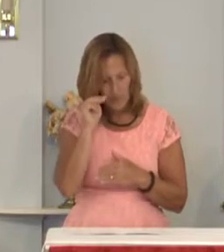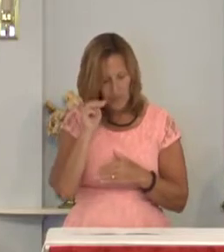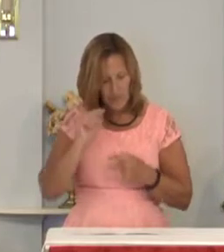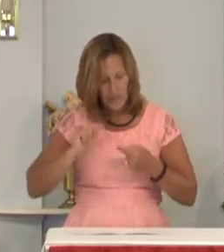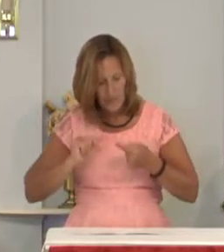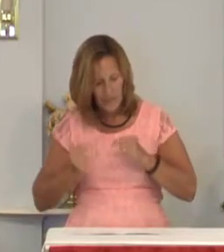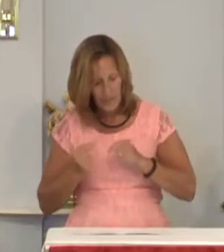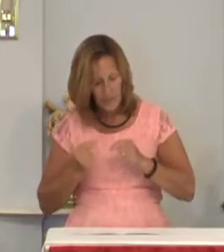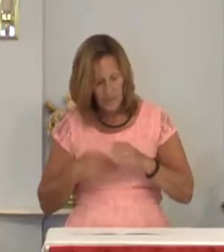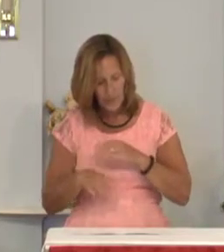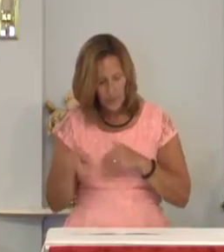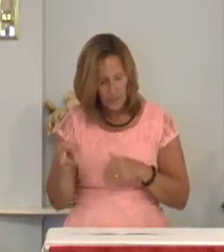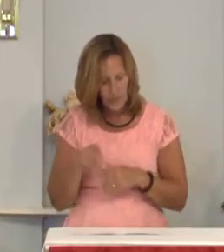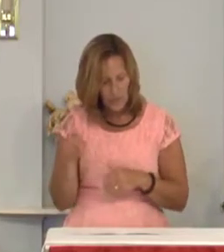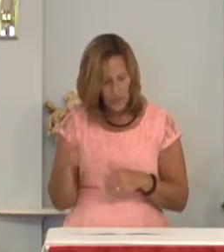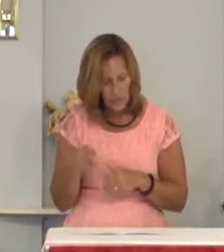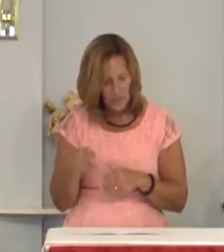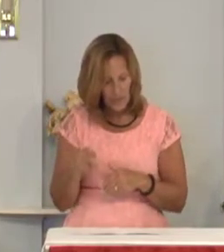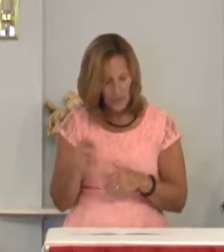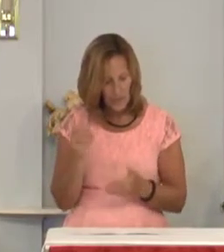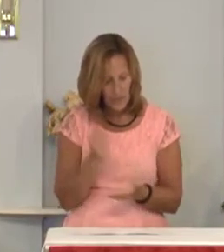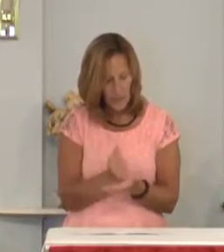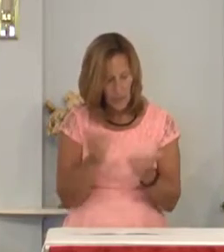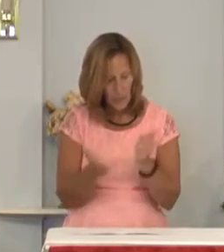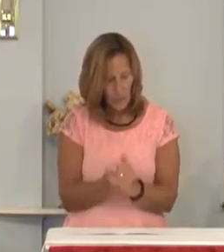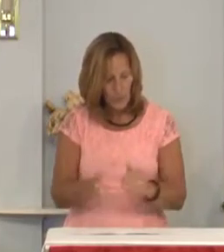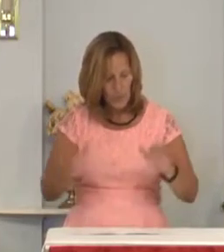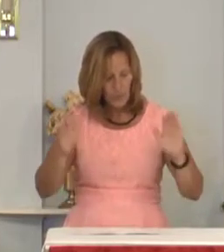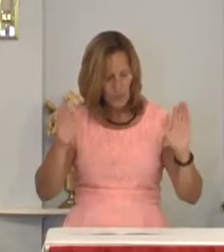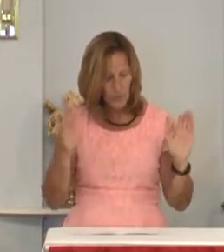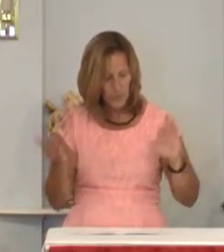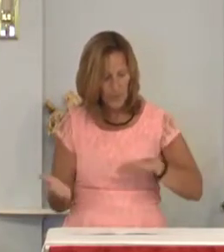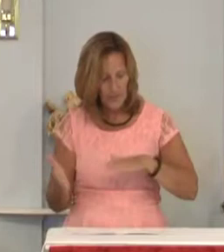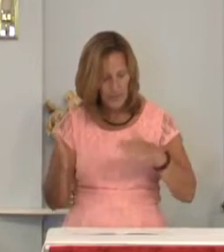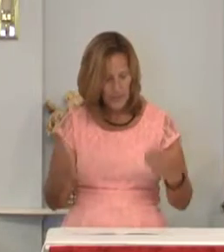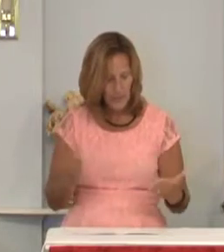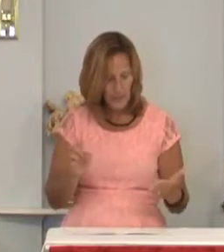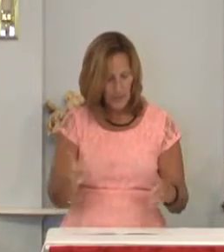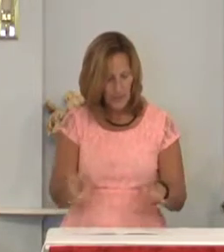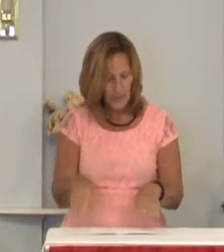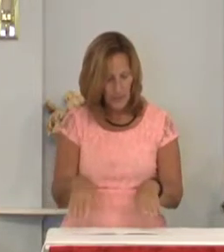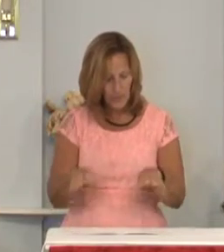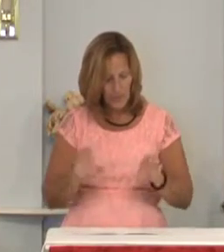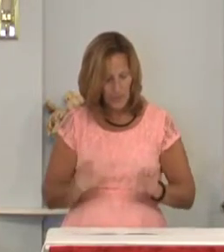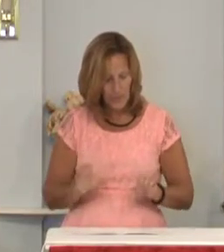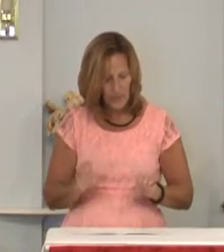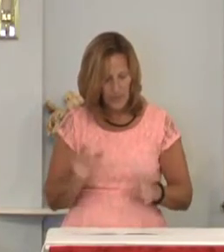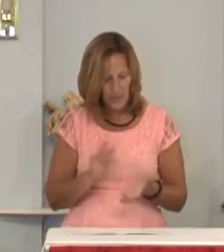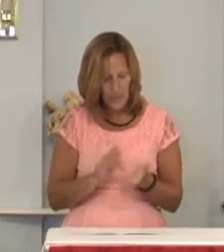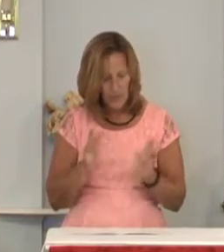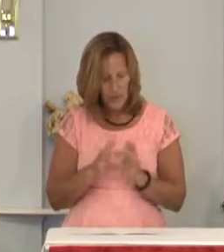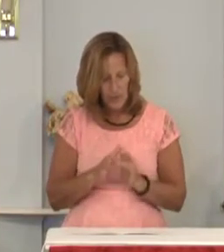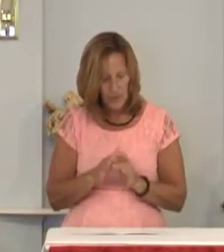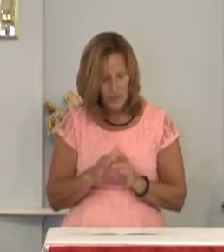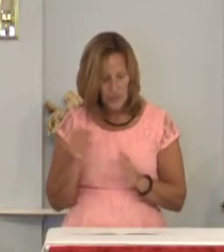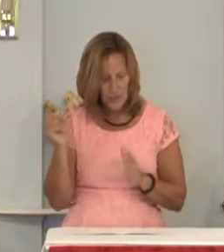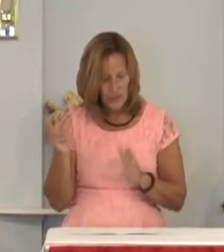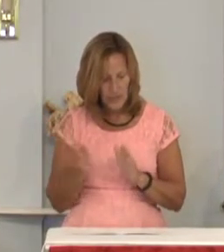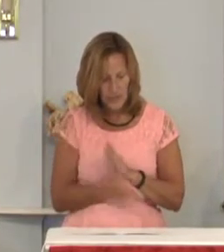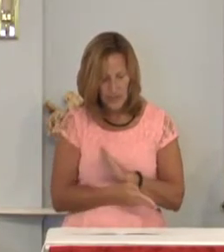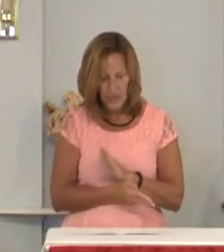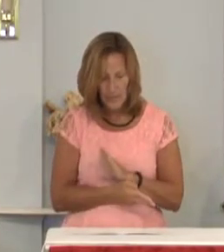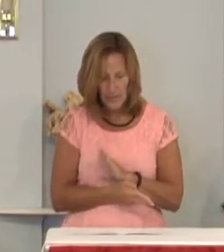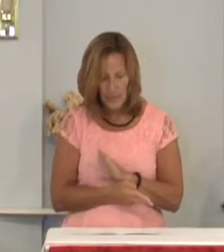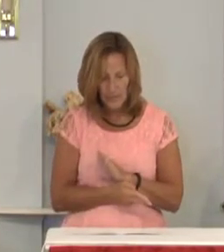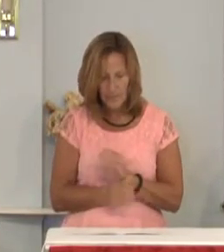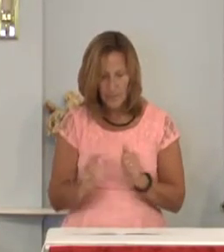Mary suffered under Pontius Pilate was crucified died and was buried. He descended